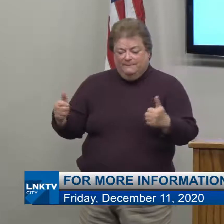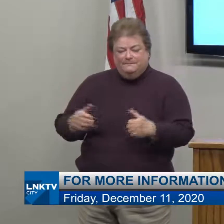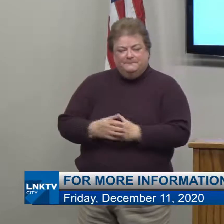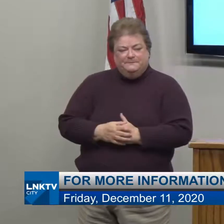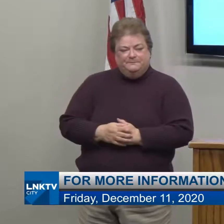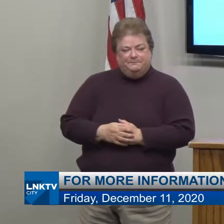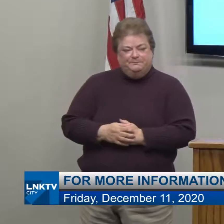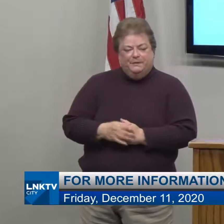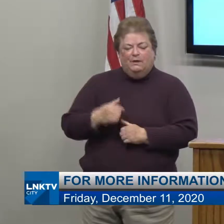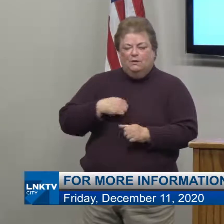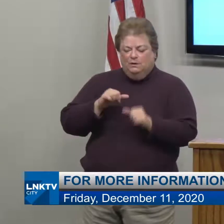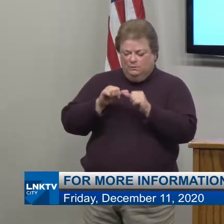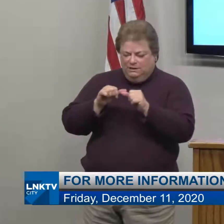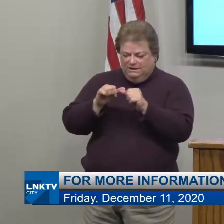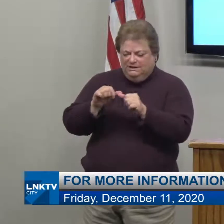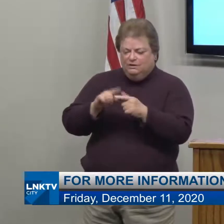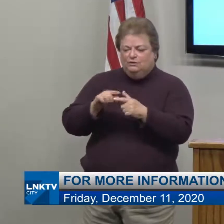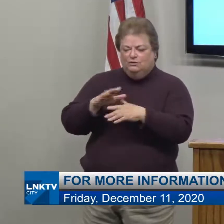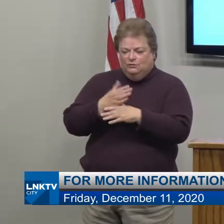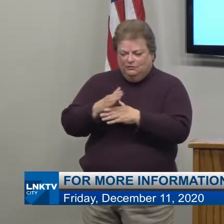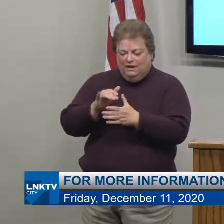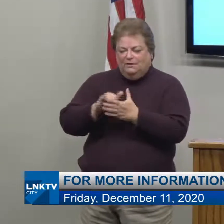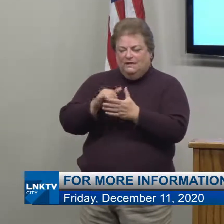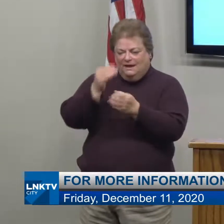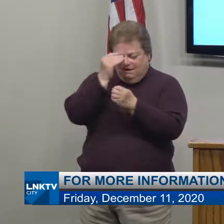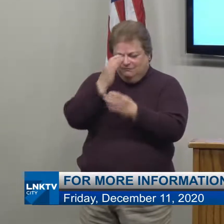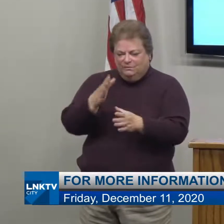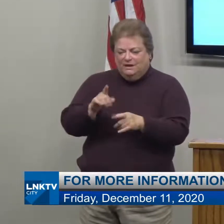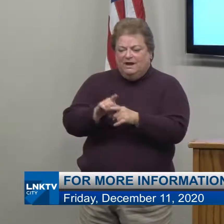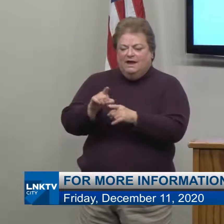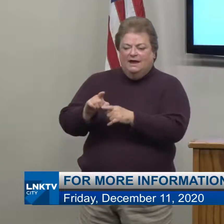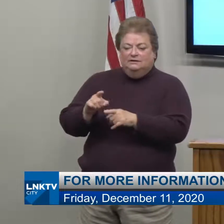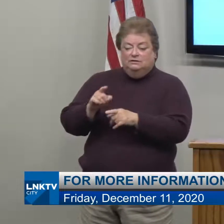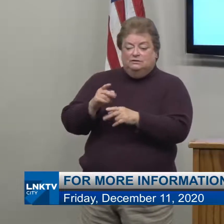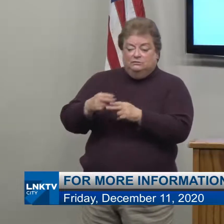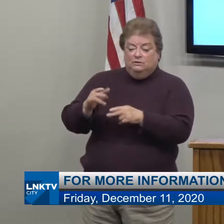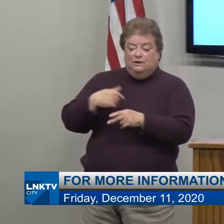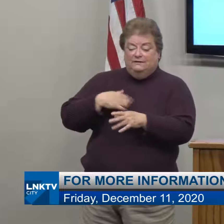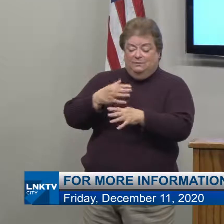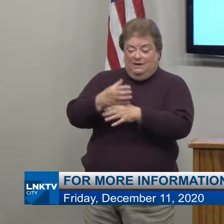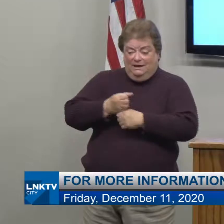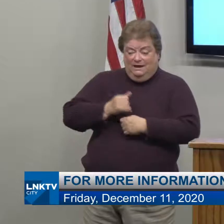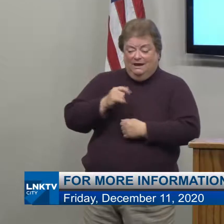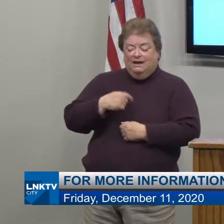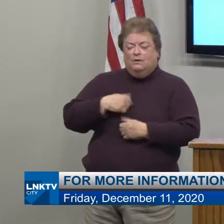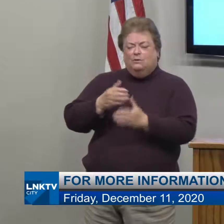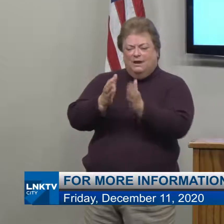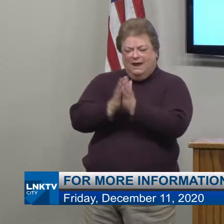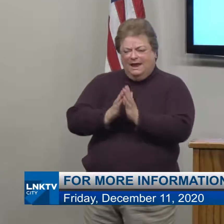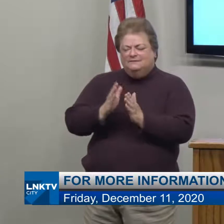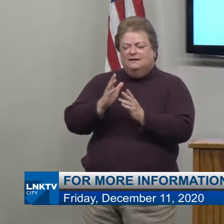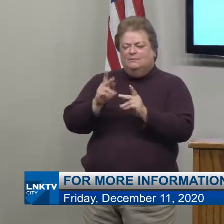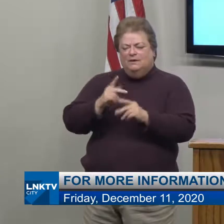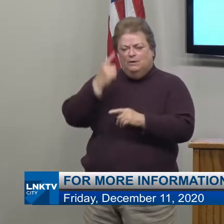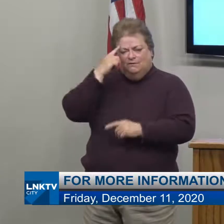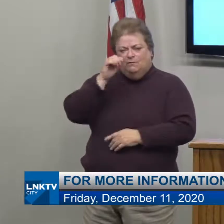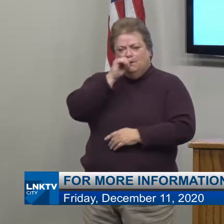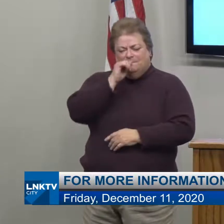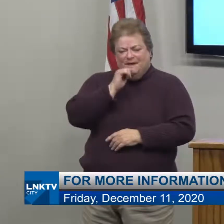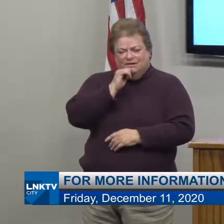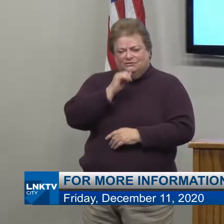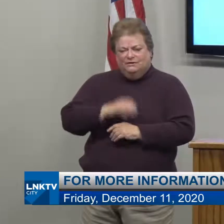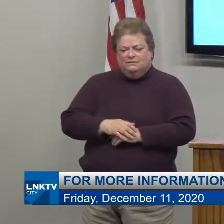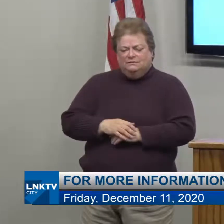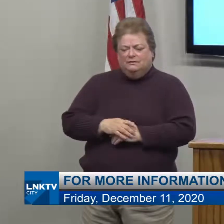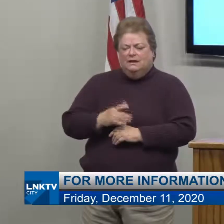will continue to share the vaccine-related information as it becomes available, and we ask for people's patience. Please know that